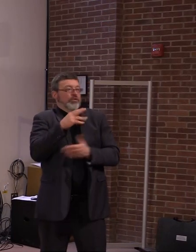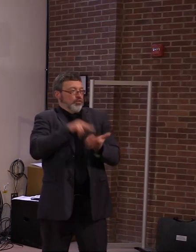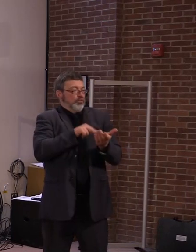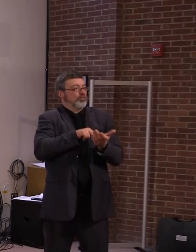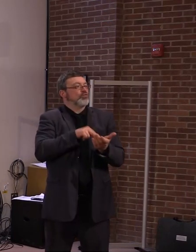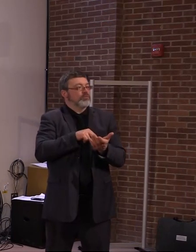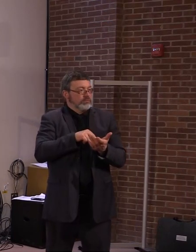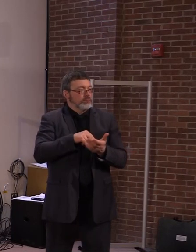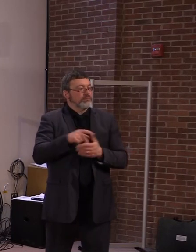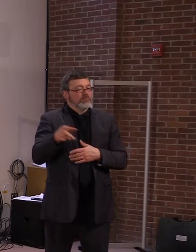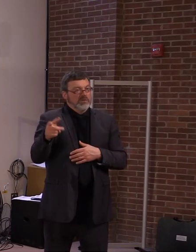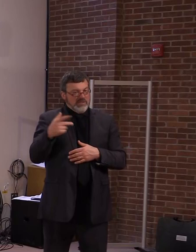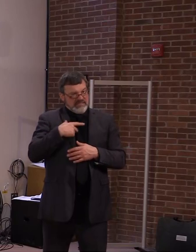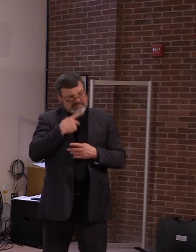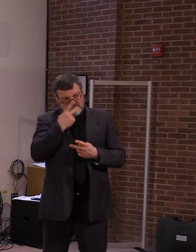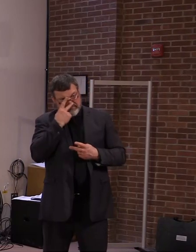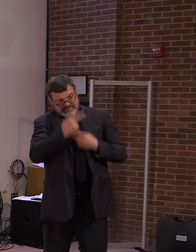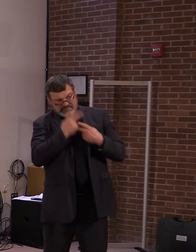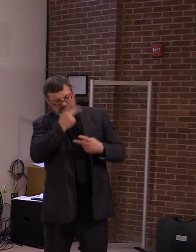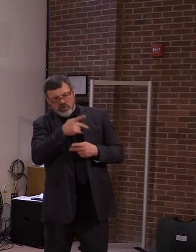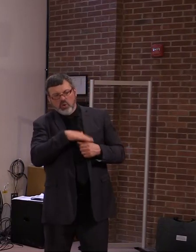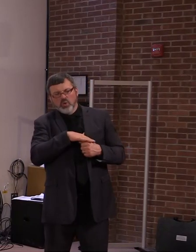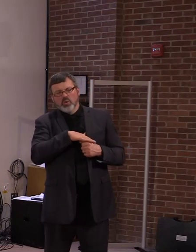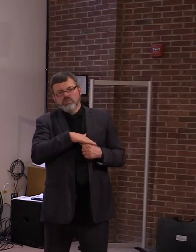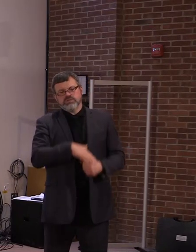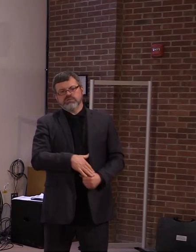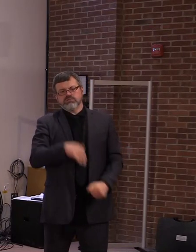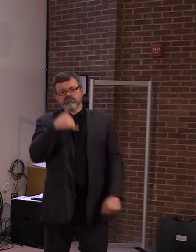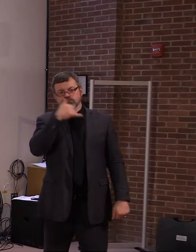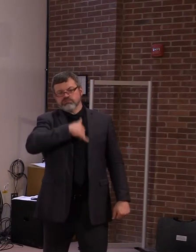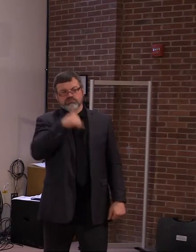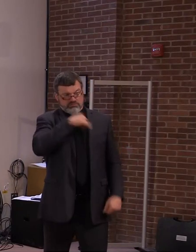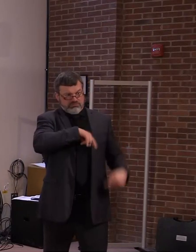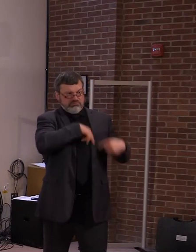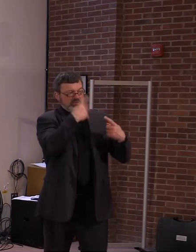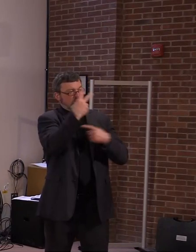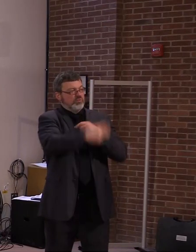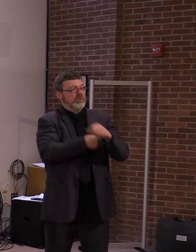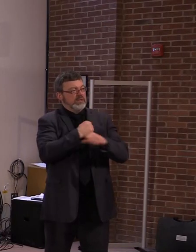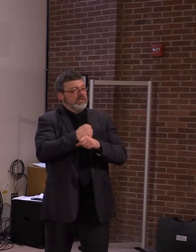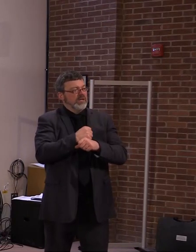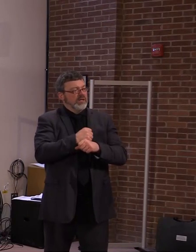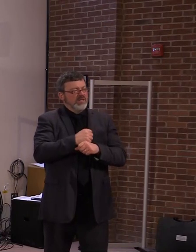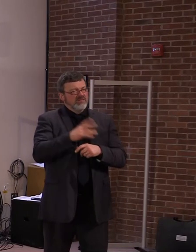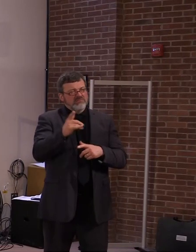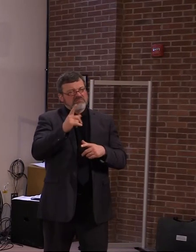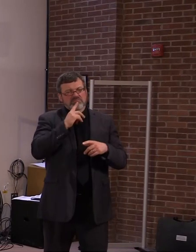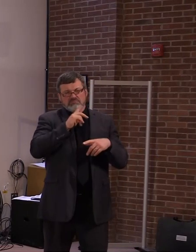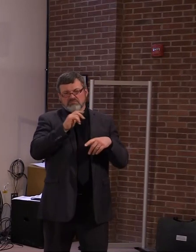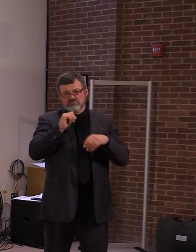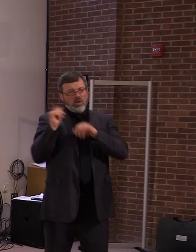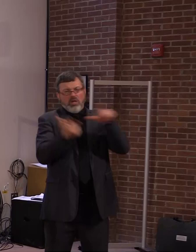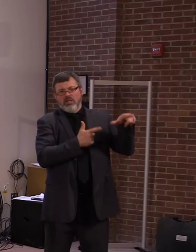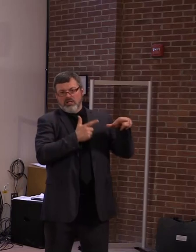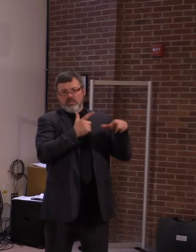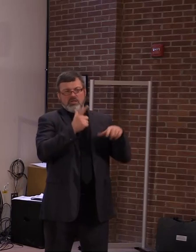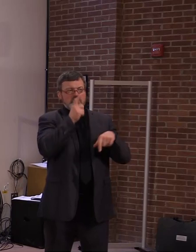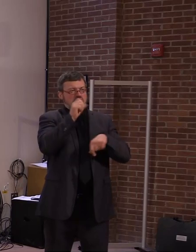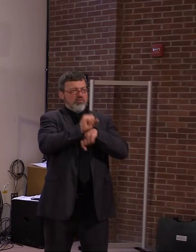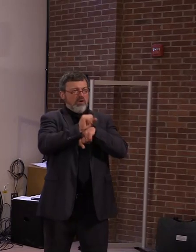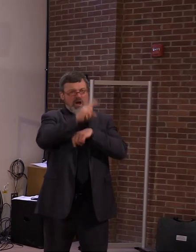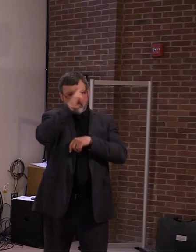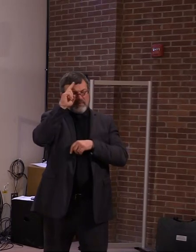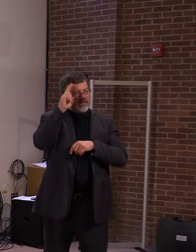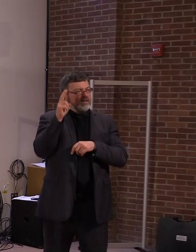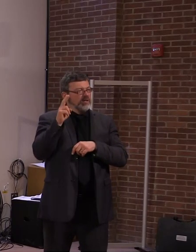last couple of years. It's been stressful on everybody for the last couple of years, and I really do appreciate everything